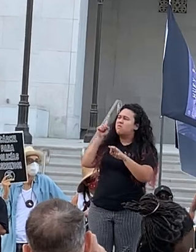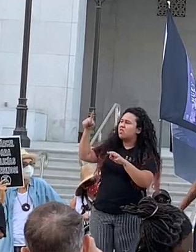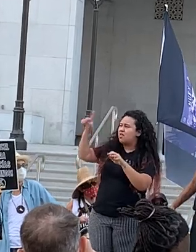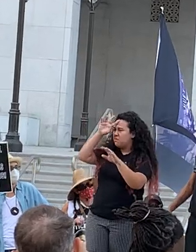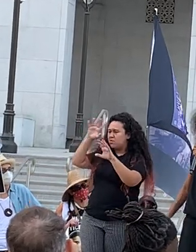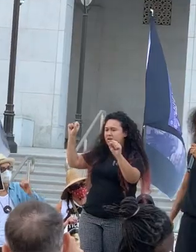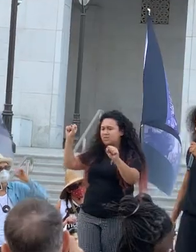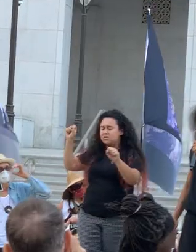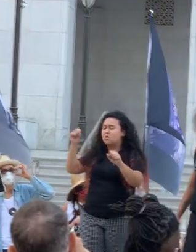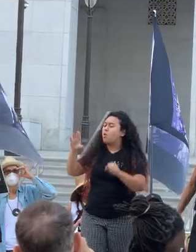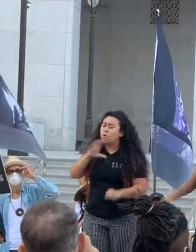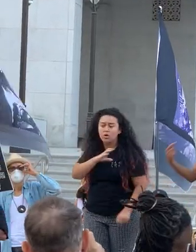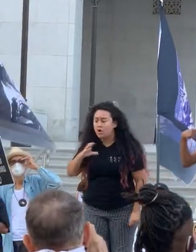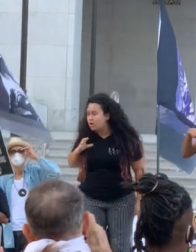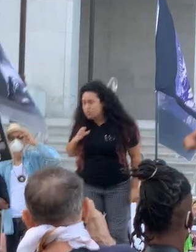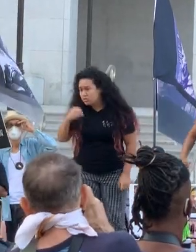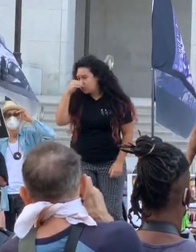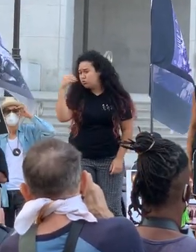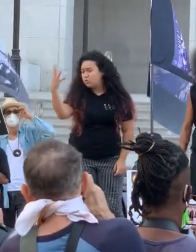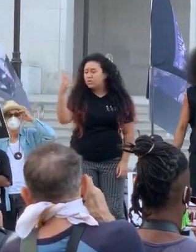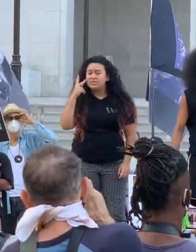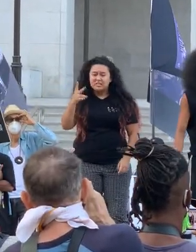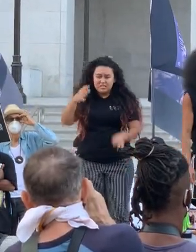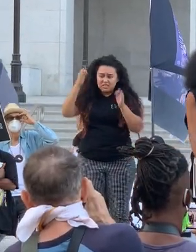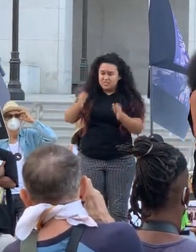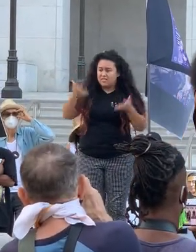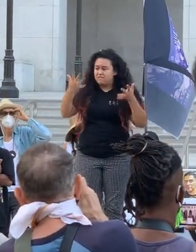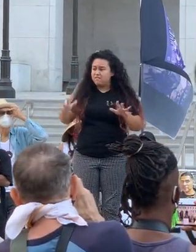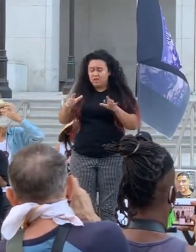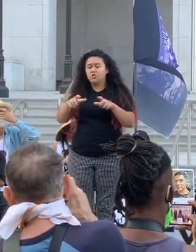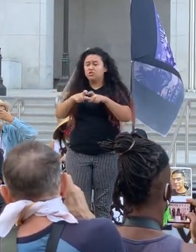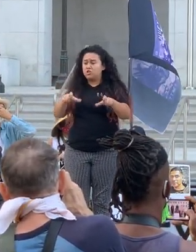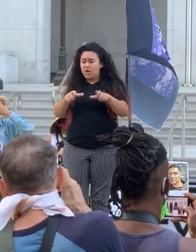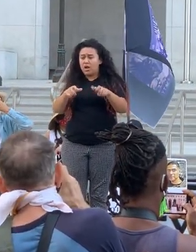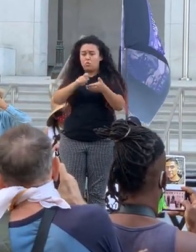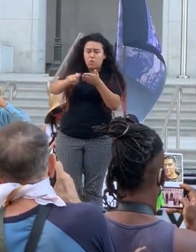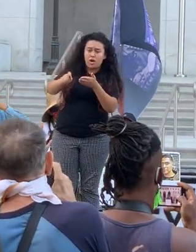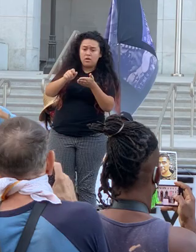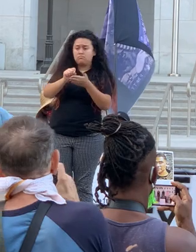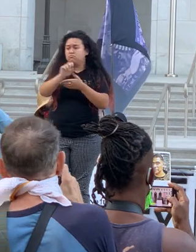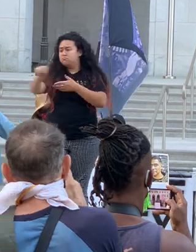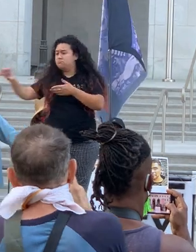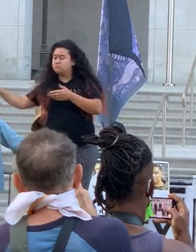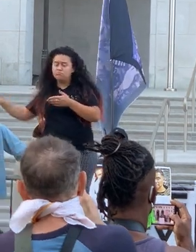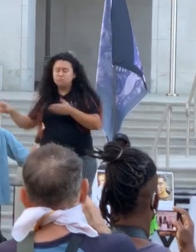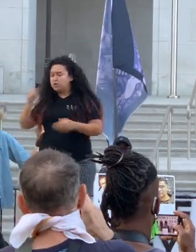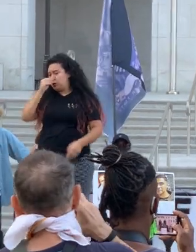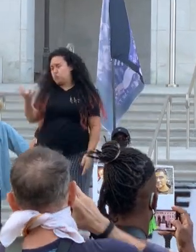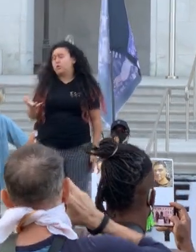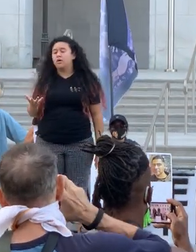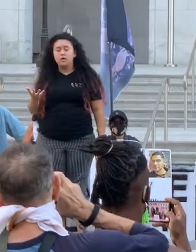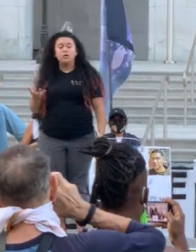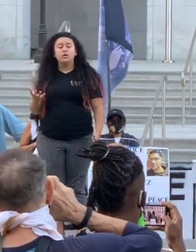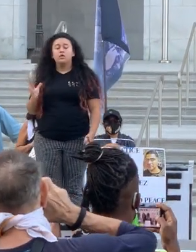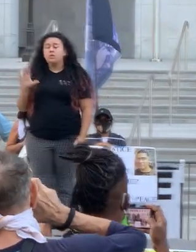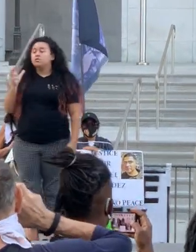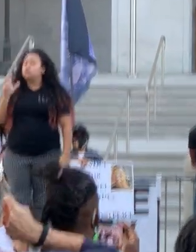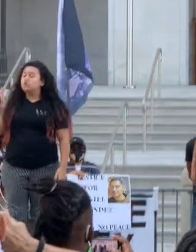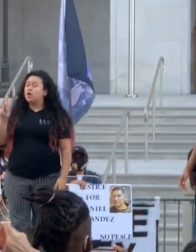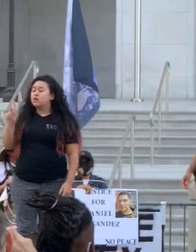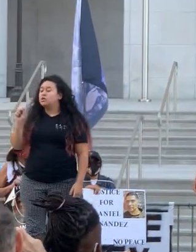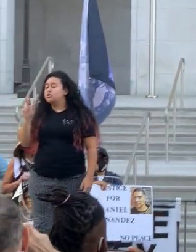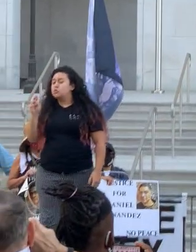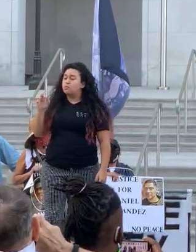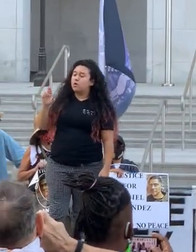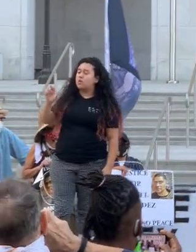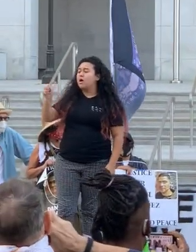administration or to Congress to see a decision through. Chuck Schumer and our so-called